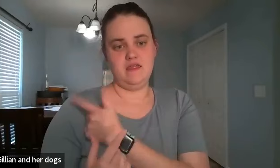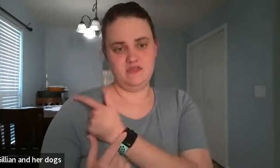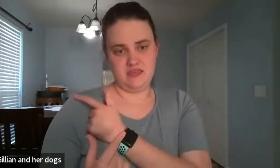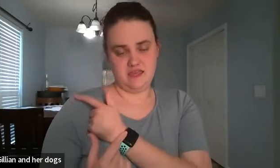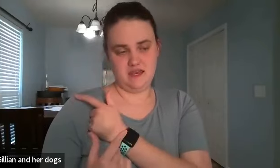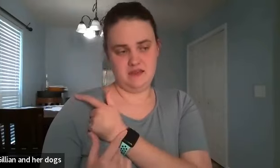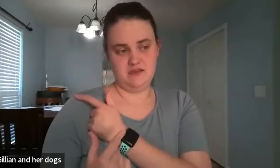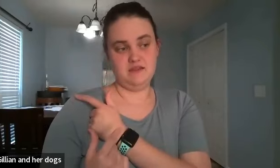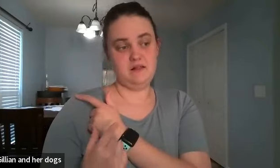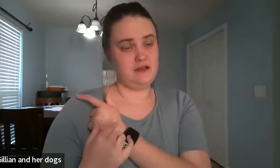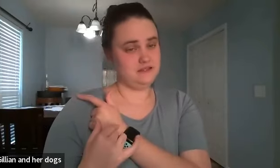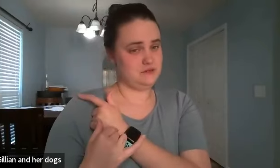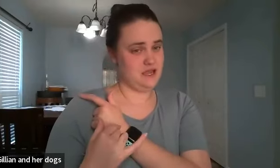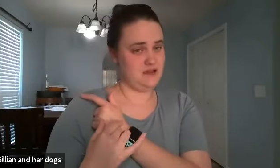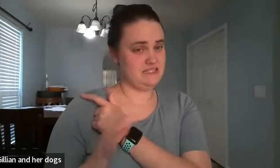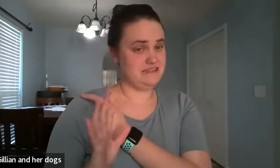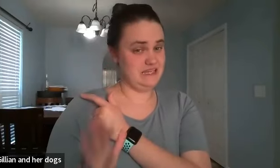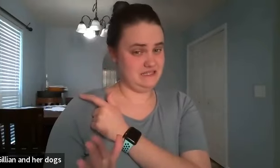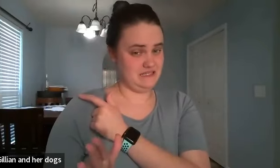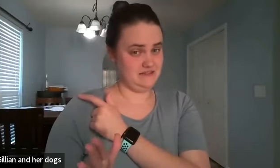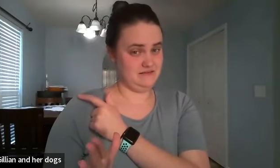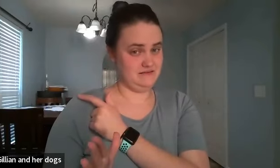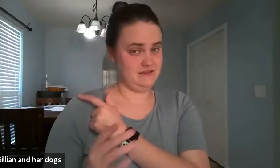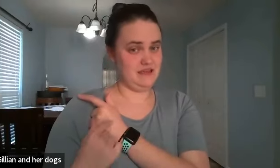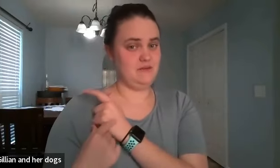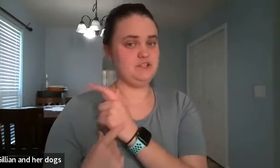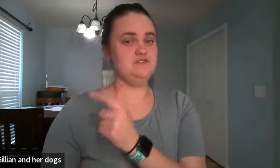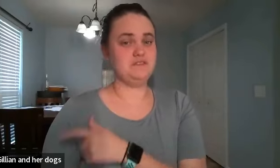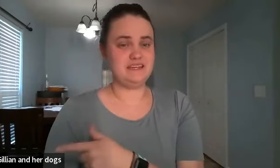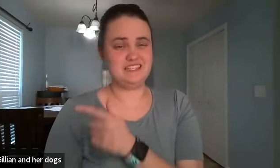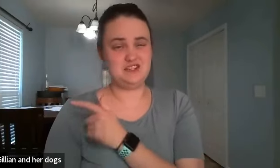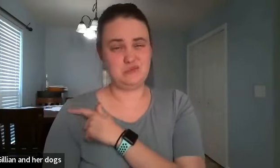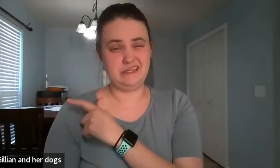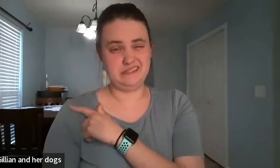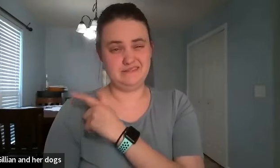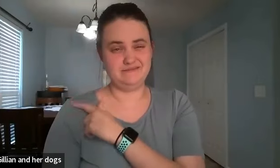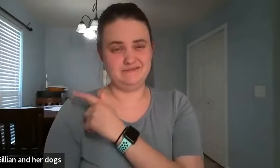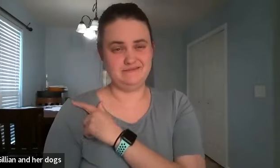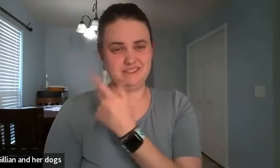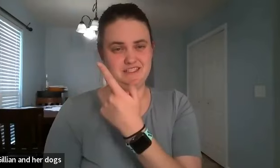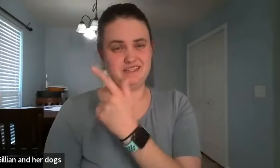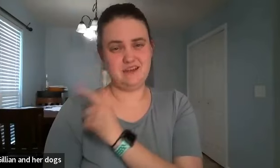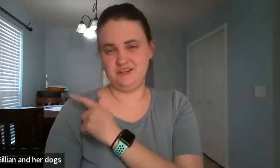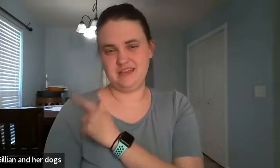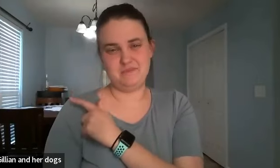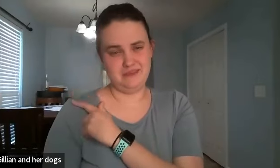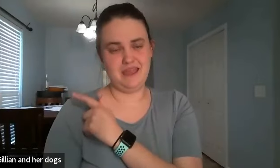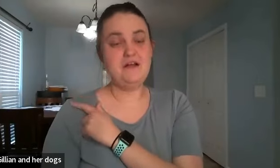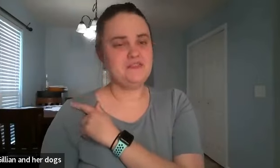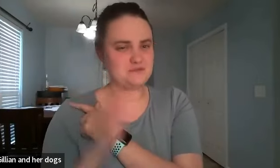And then the last one I have is lazy. And what you do for lazy is you go lazy. This is an L and you're tapping it. Yeah. That's why I